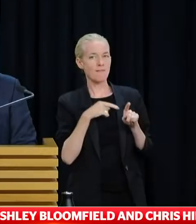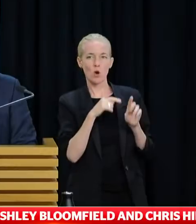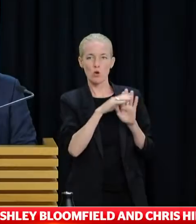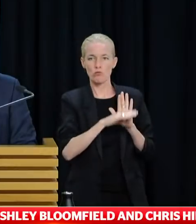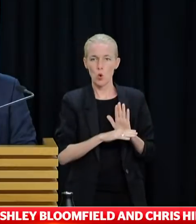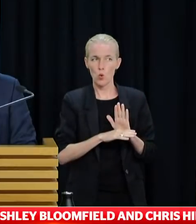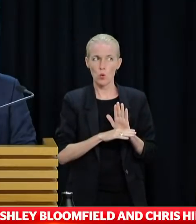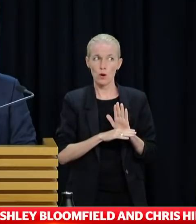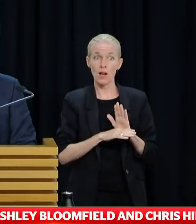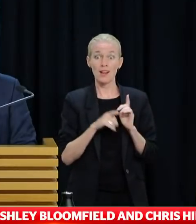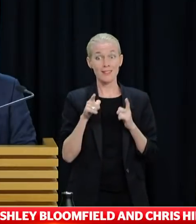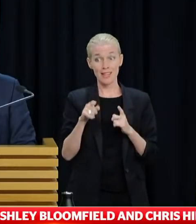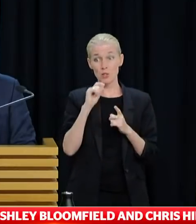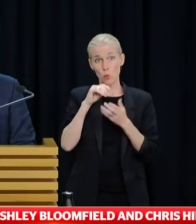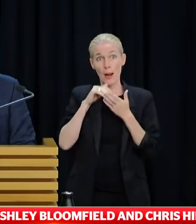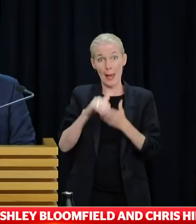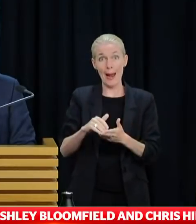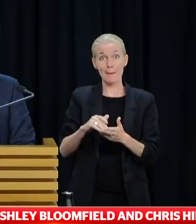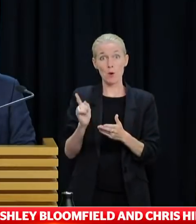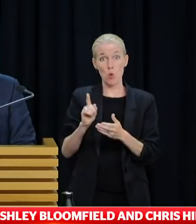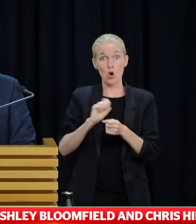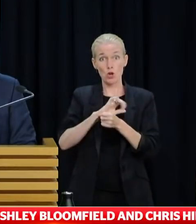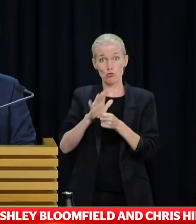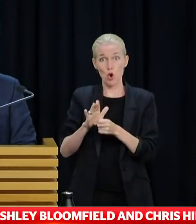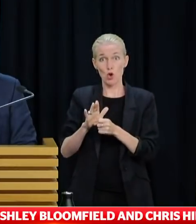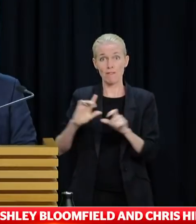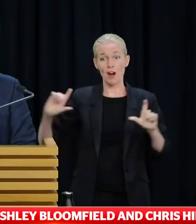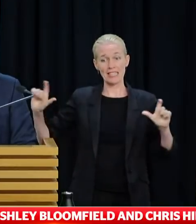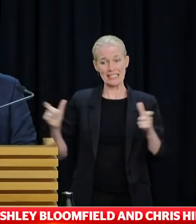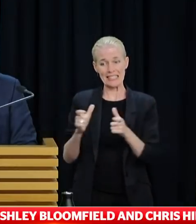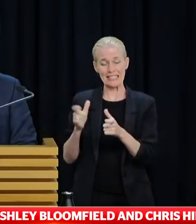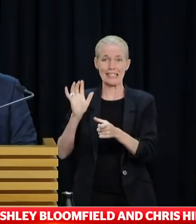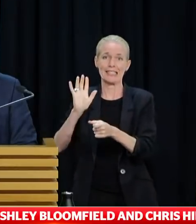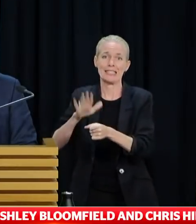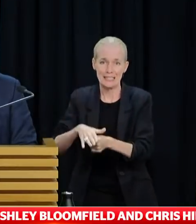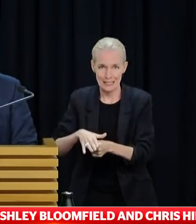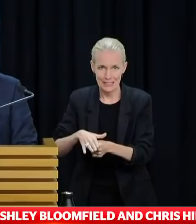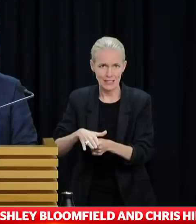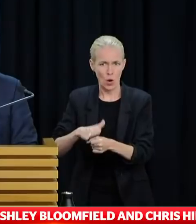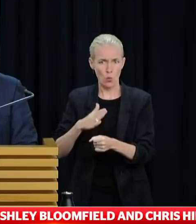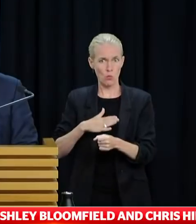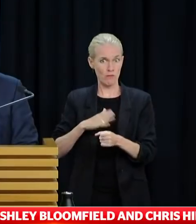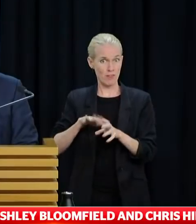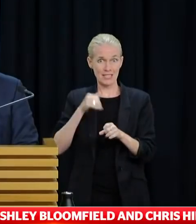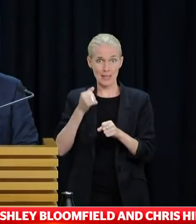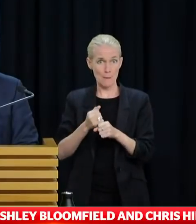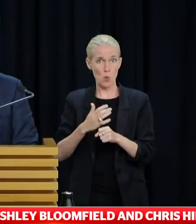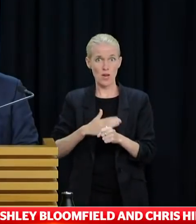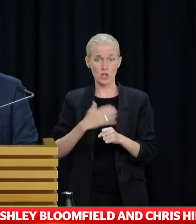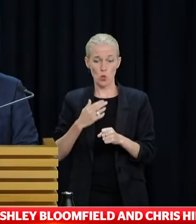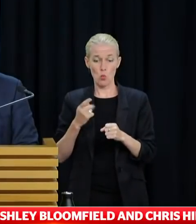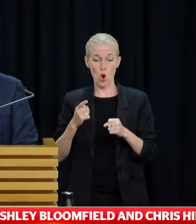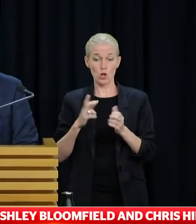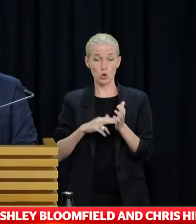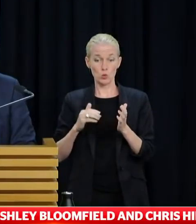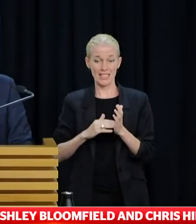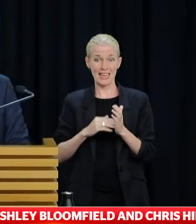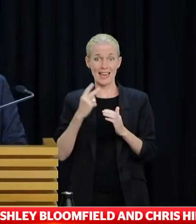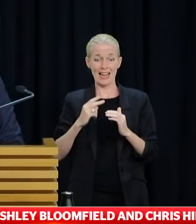widespread community spread, and it's the way we avoid having to take more drastic measures. So we do want people to do the right